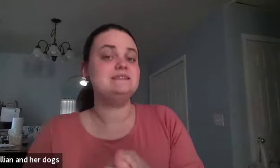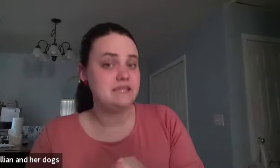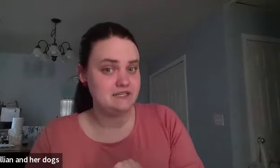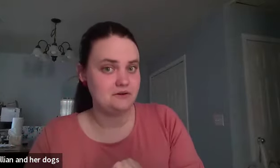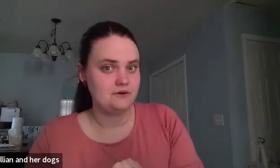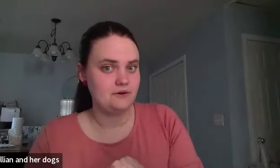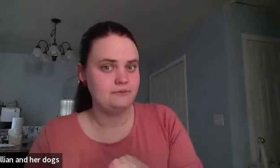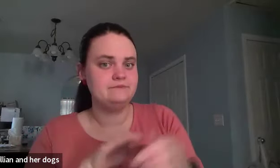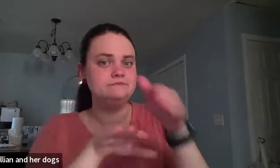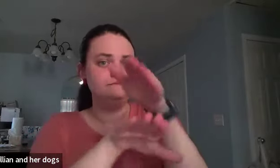Sea turtle.